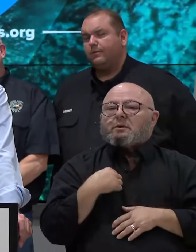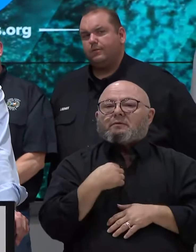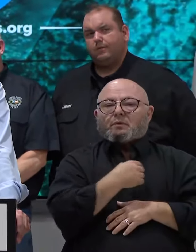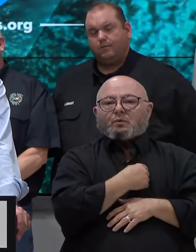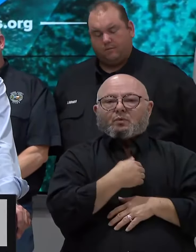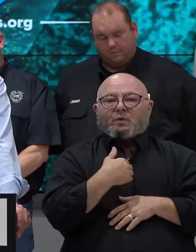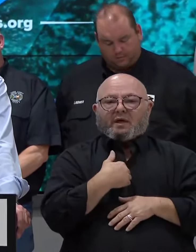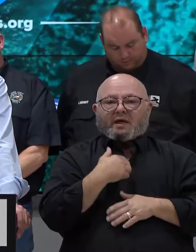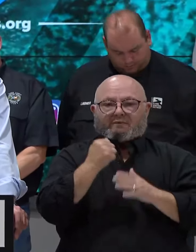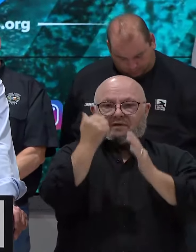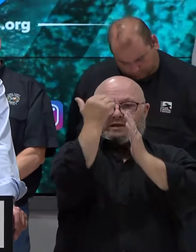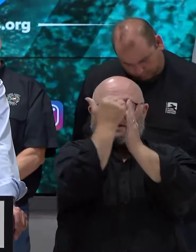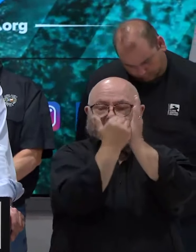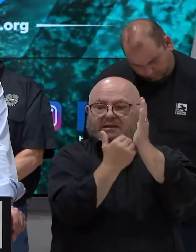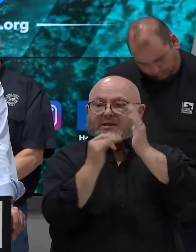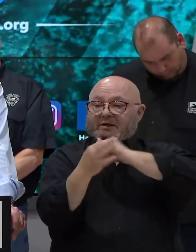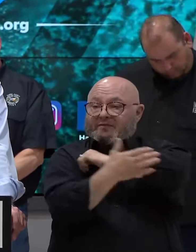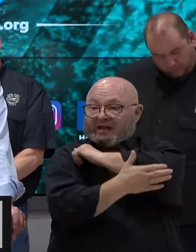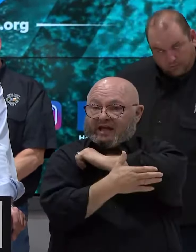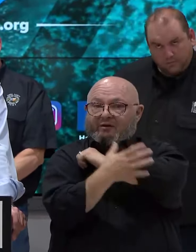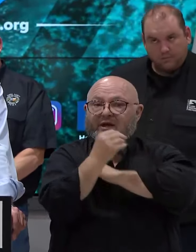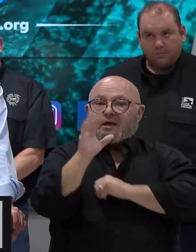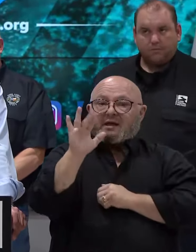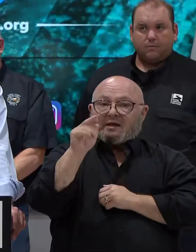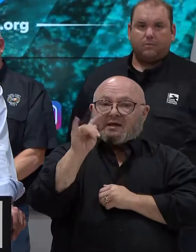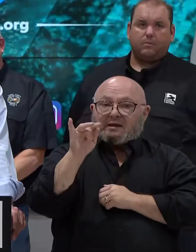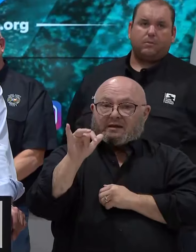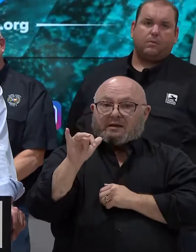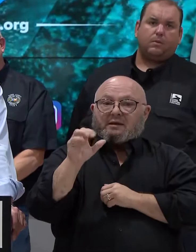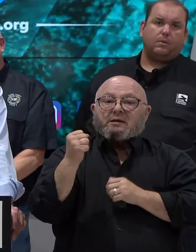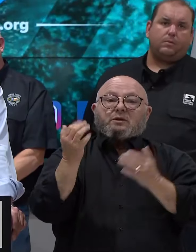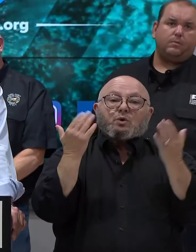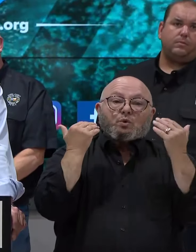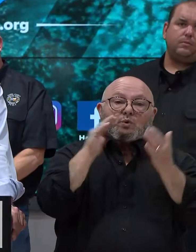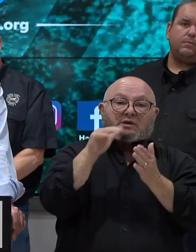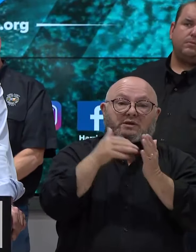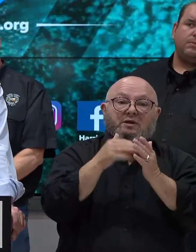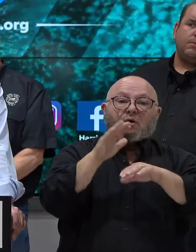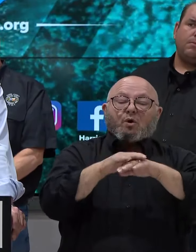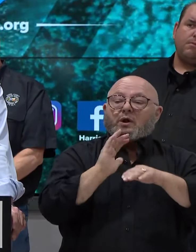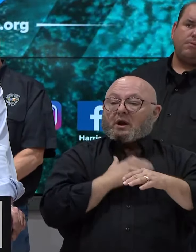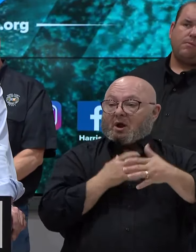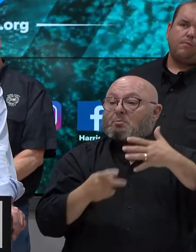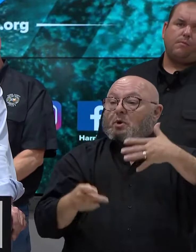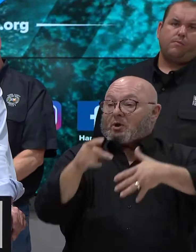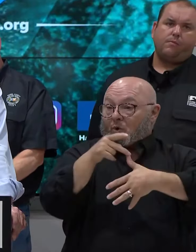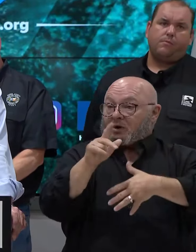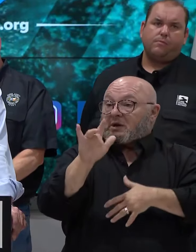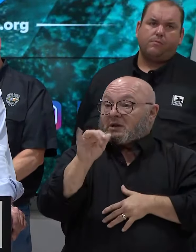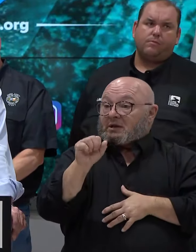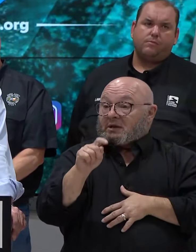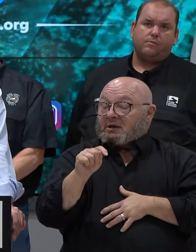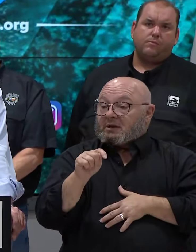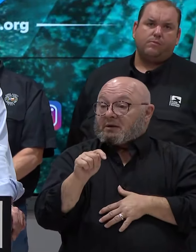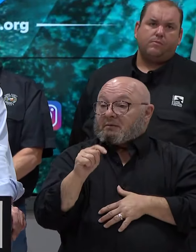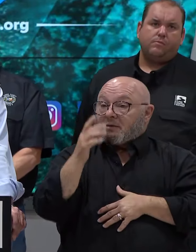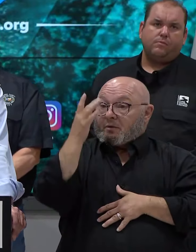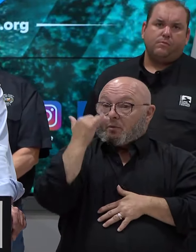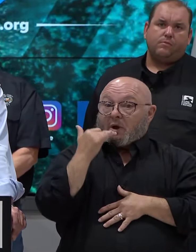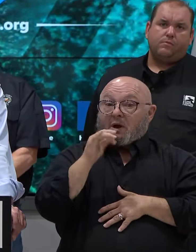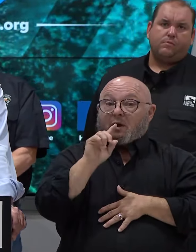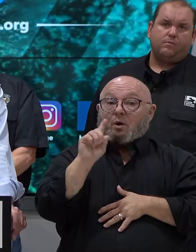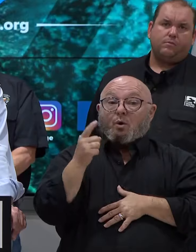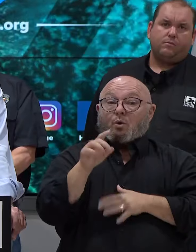We have a list of the counties and the city's cooling centers, and they are on our priority list. And why the city only chose to go